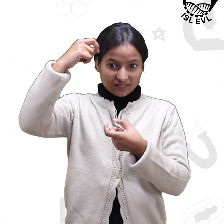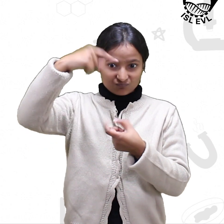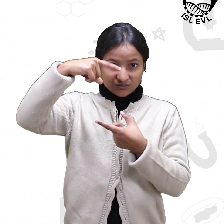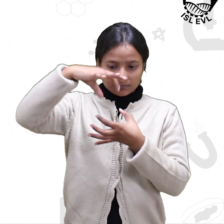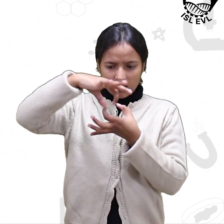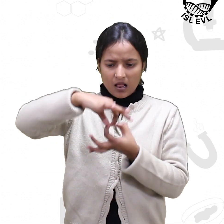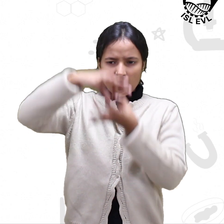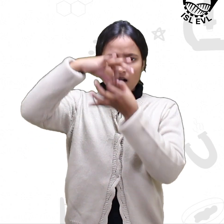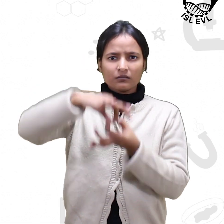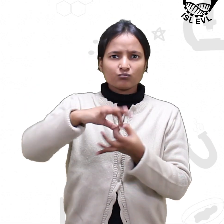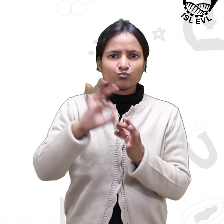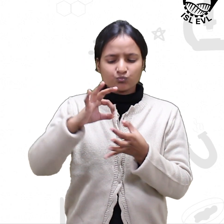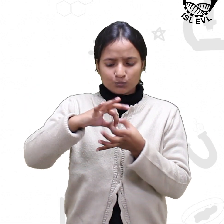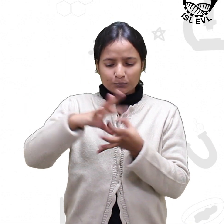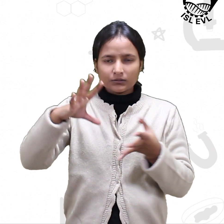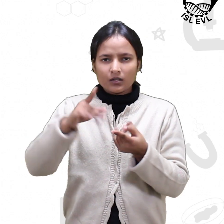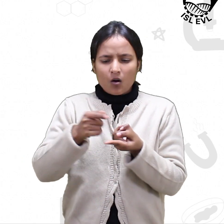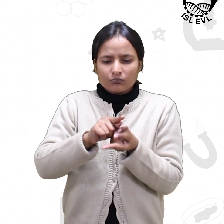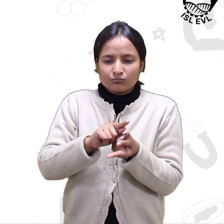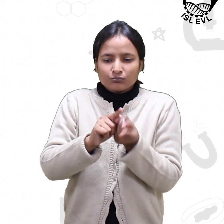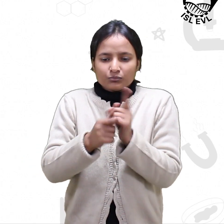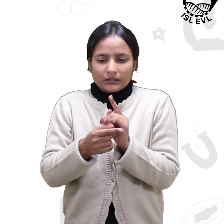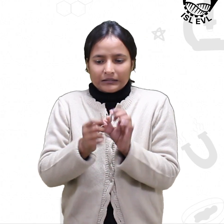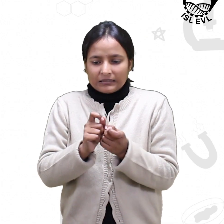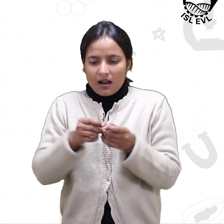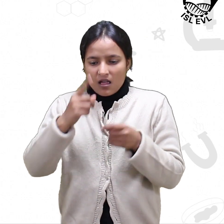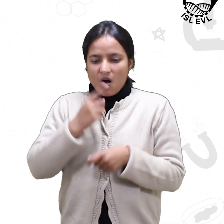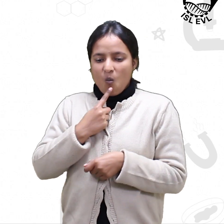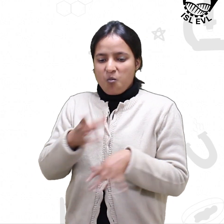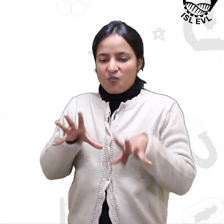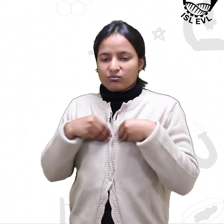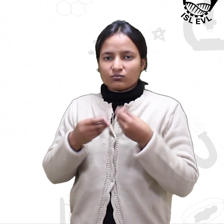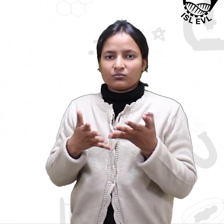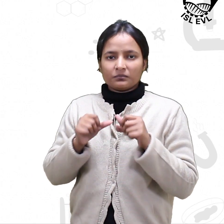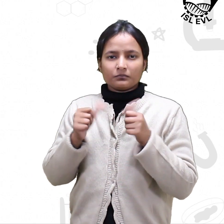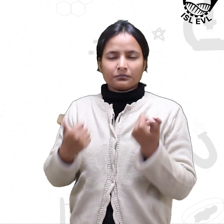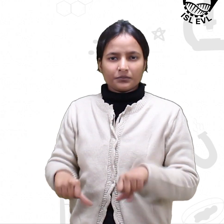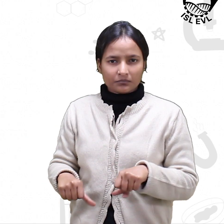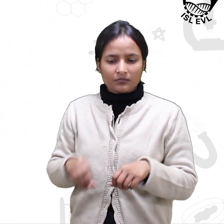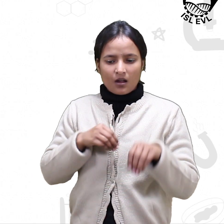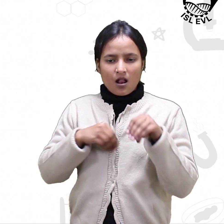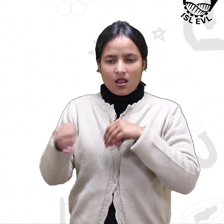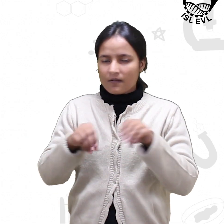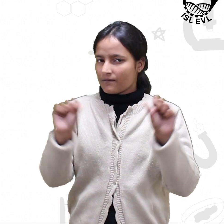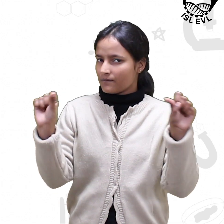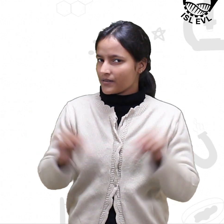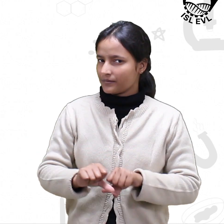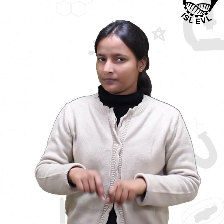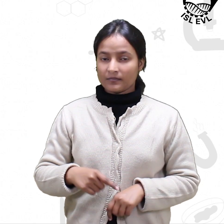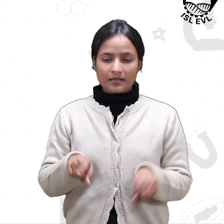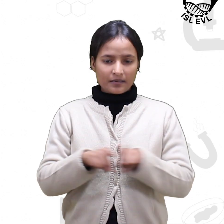usually comes all of a sudden due to many existing complications, this can stop a part of the brain